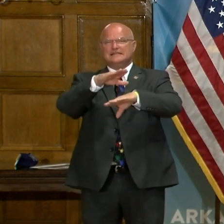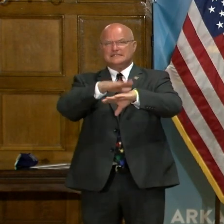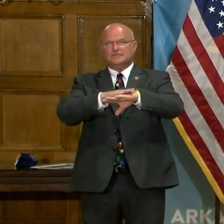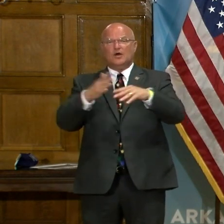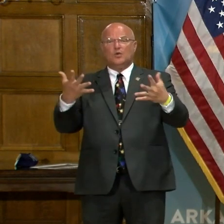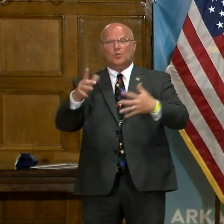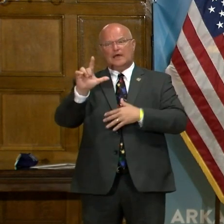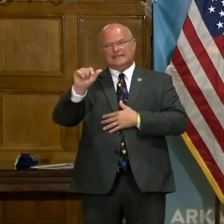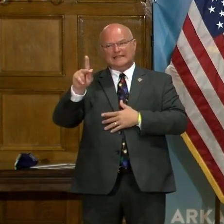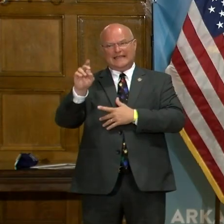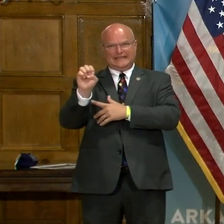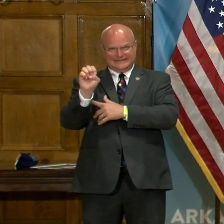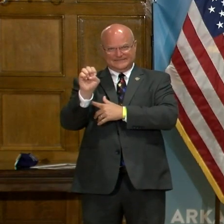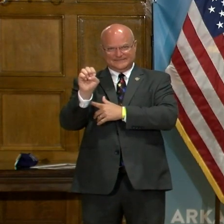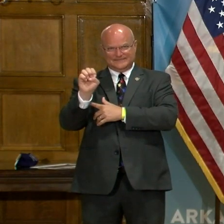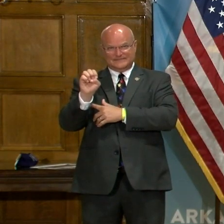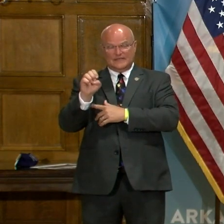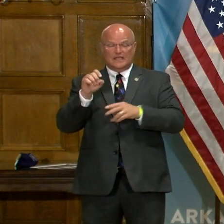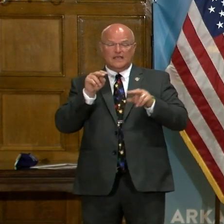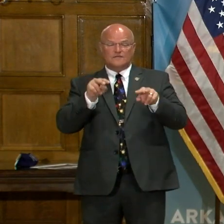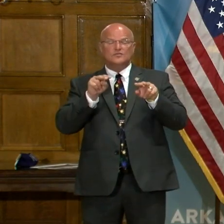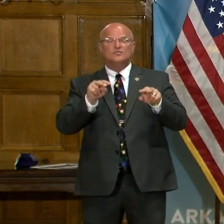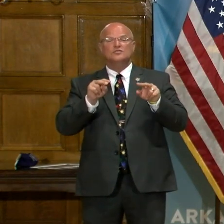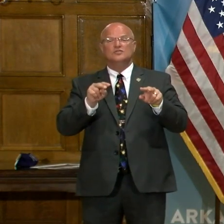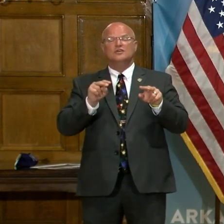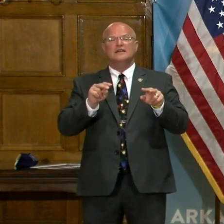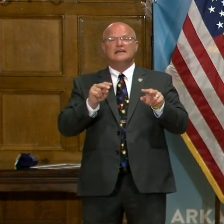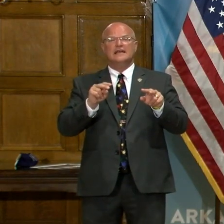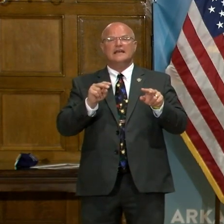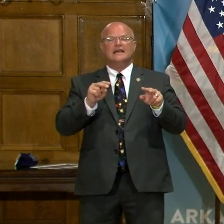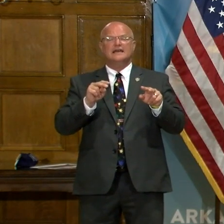upon what lakes. If you look at,